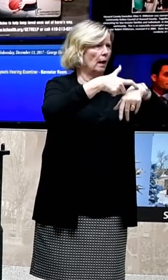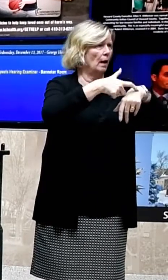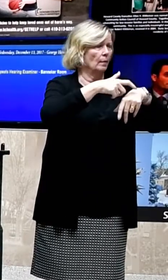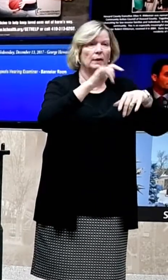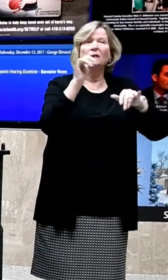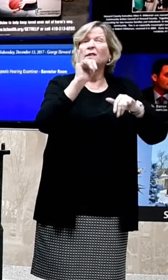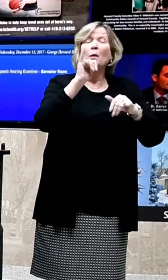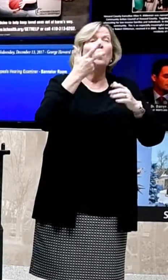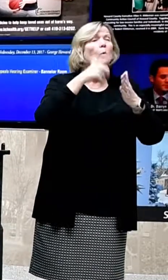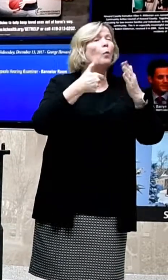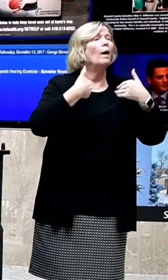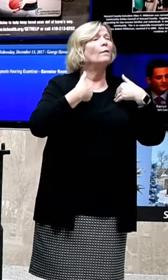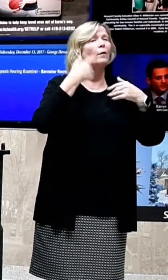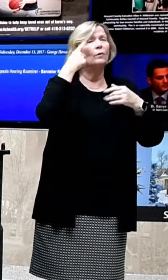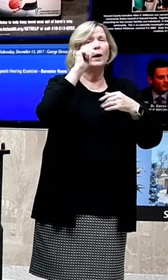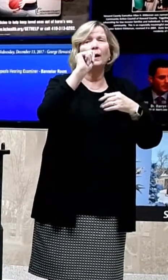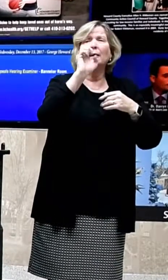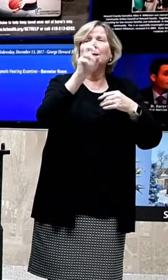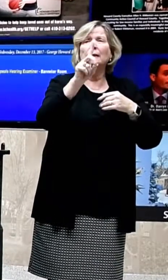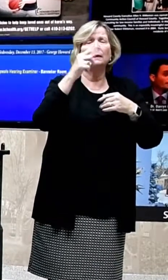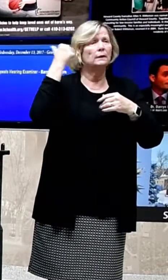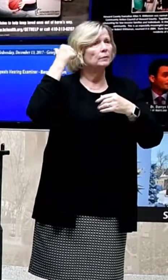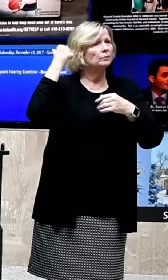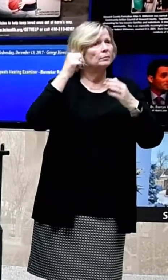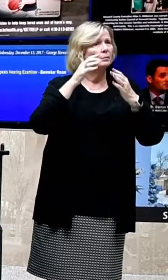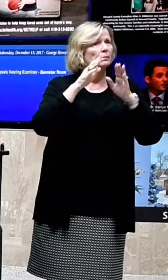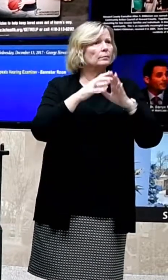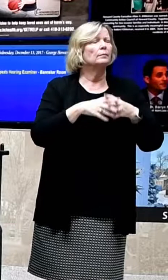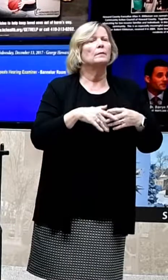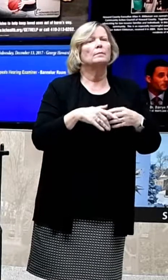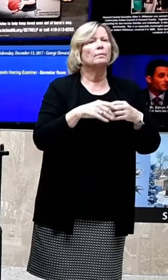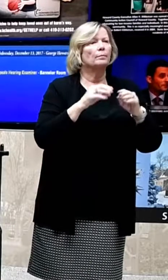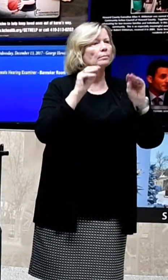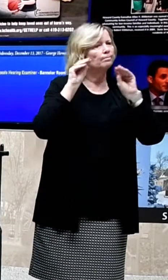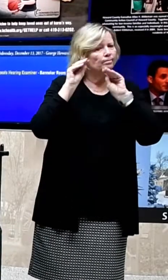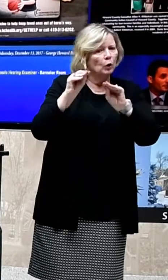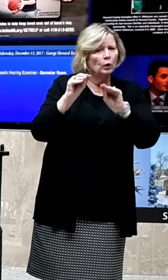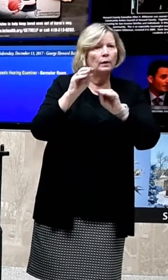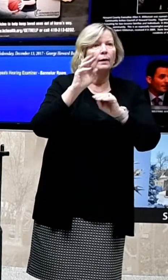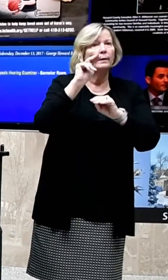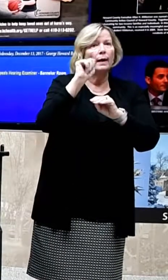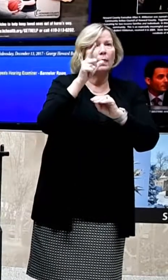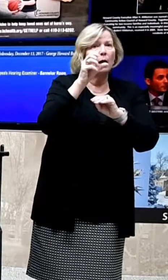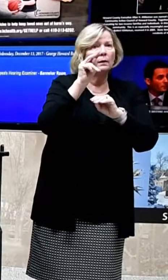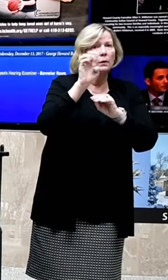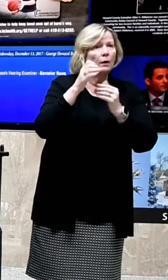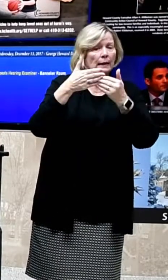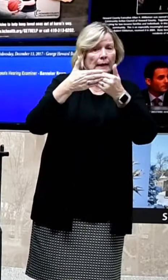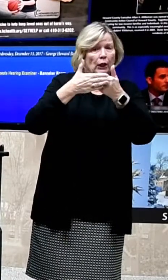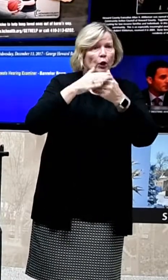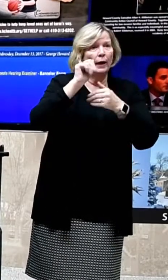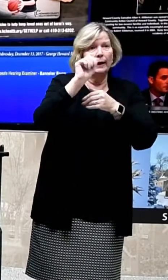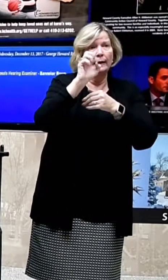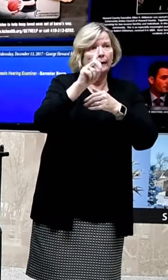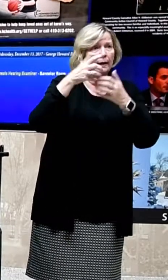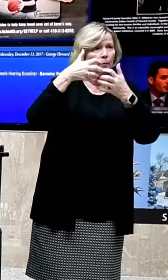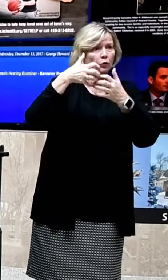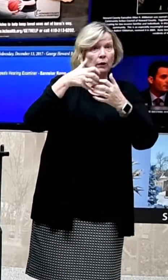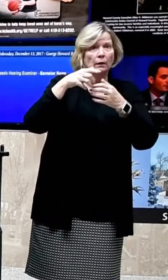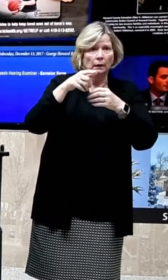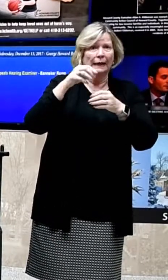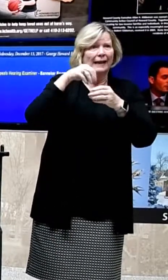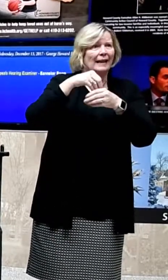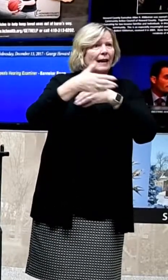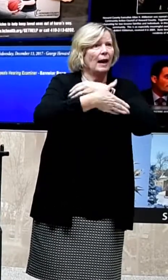of AEDs. Stocking naloxone alongside the AEDs in county buildings makes